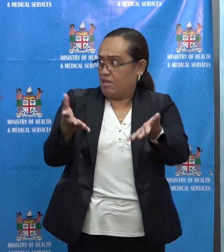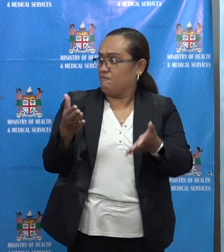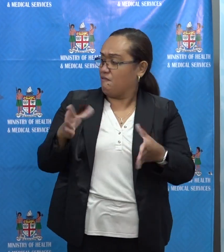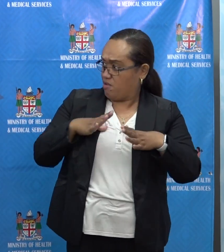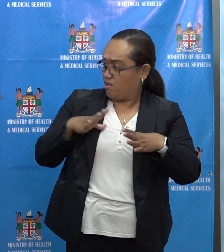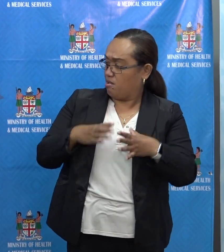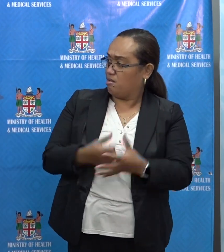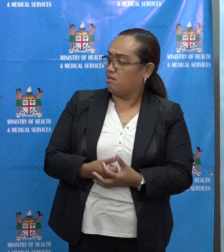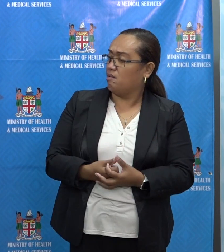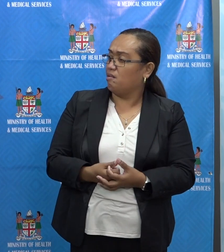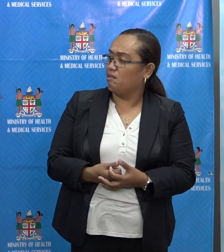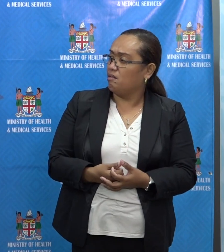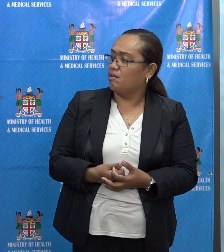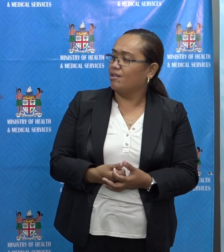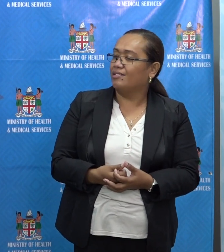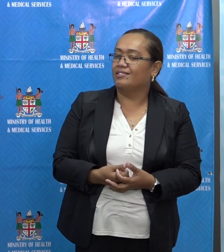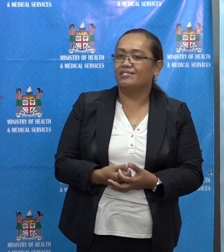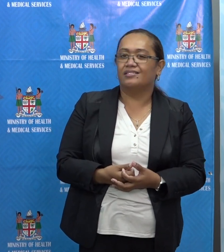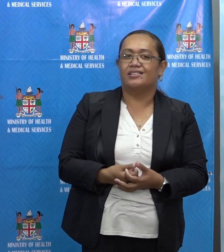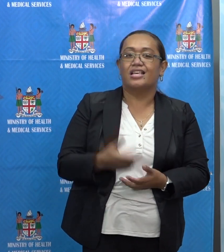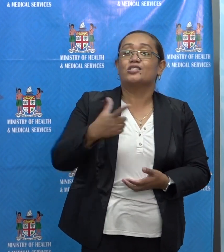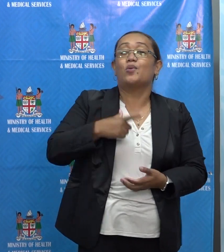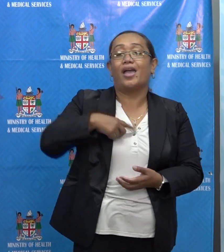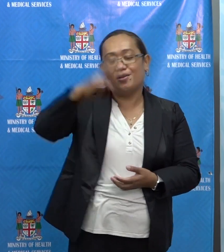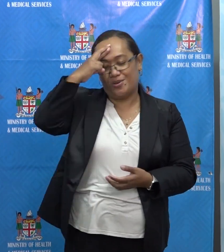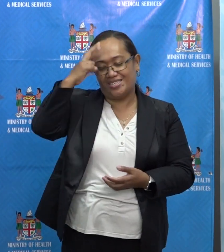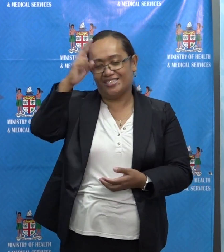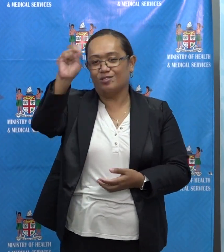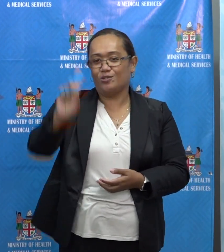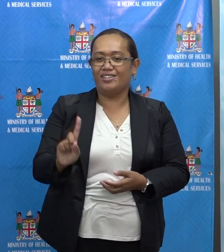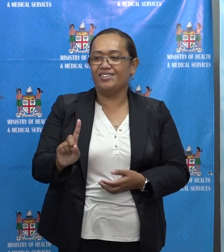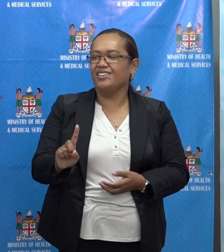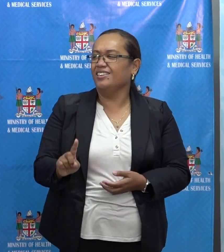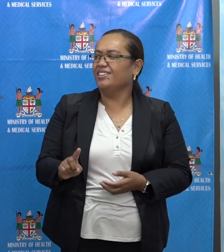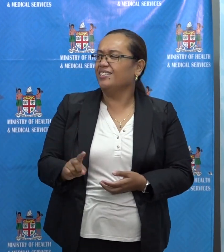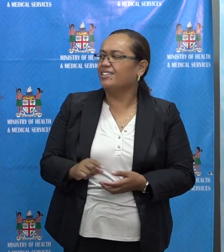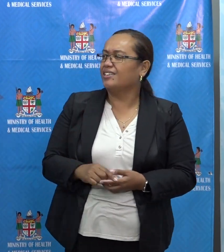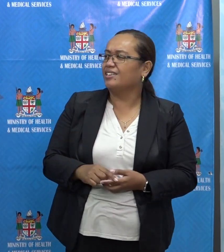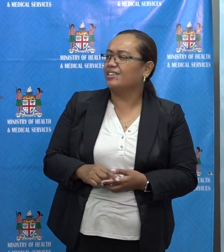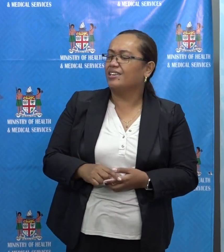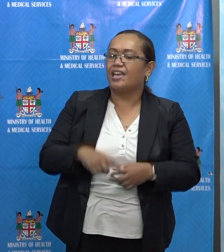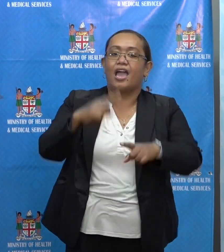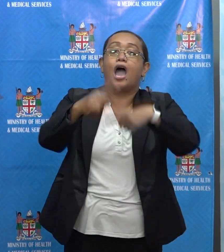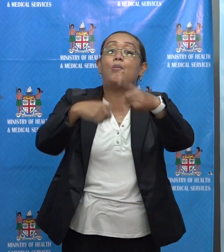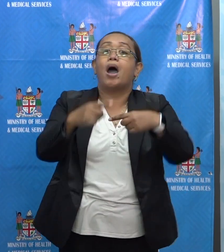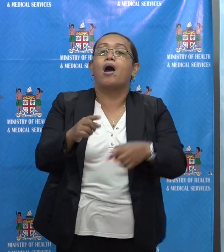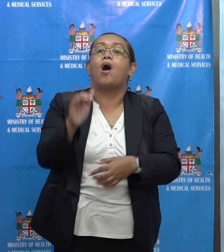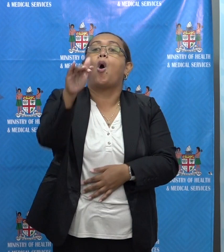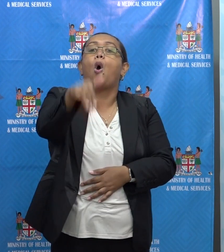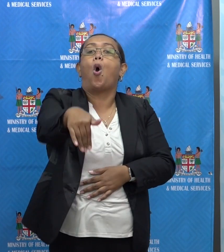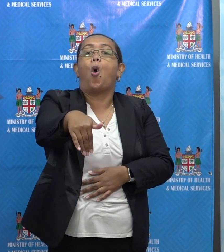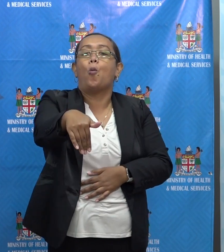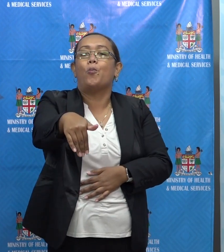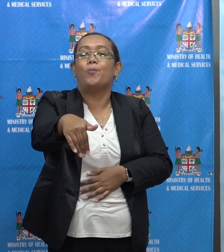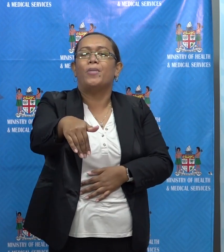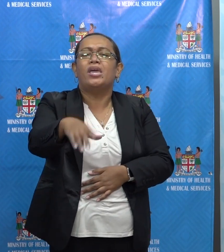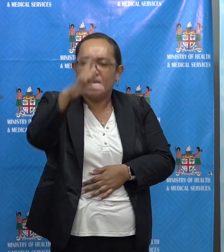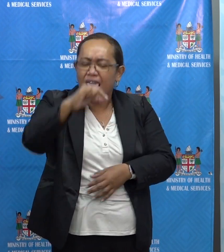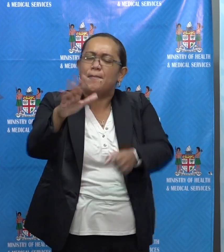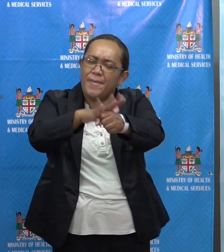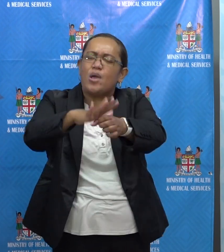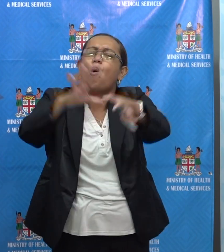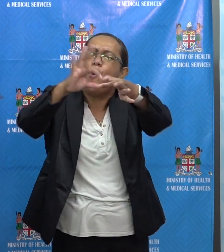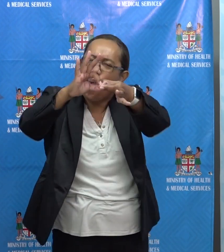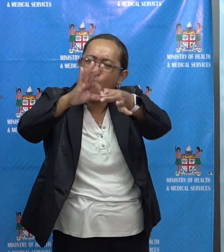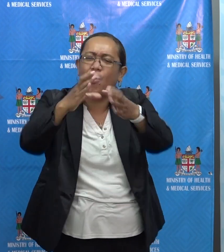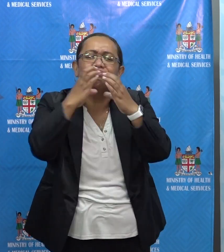This is one of the reasons I put out on my talk today about homemade mask. If you go to the Ministry